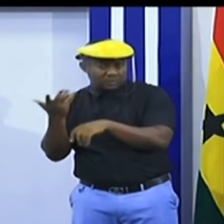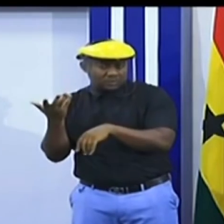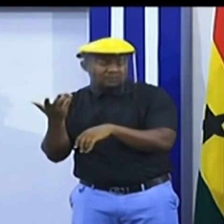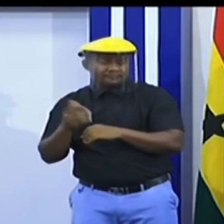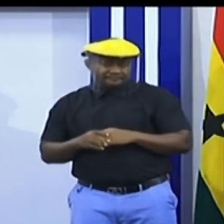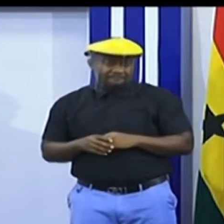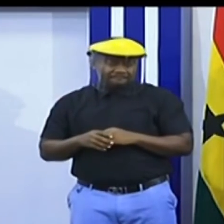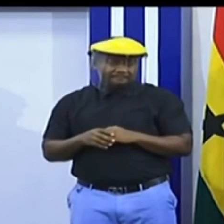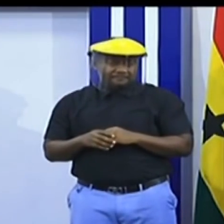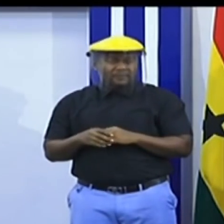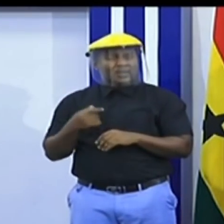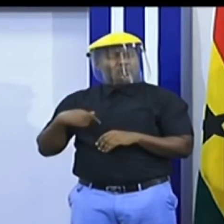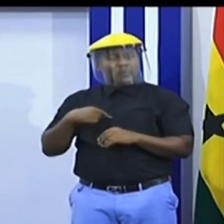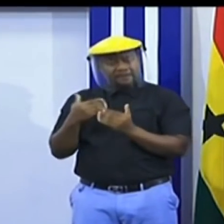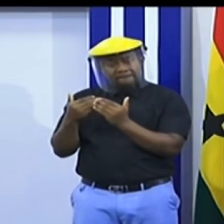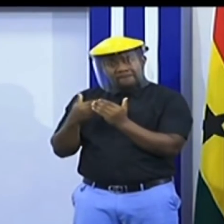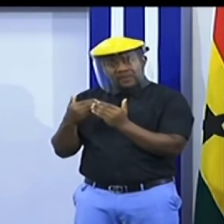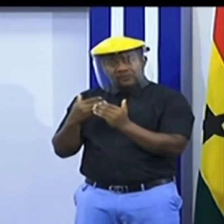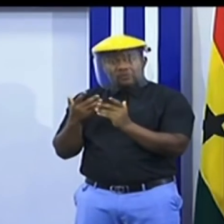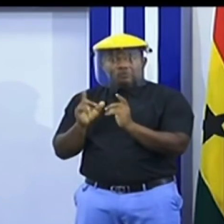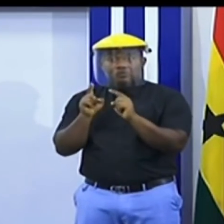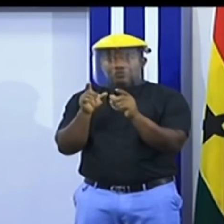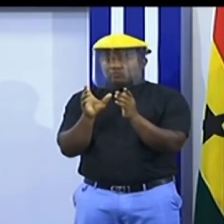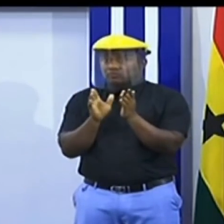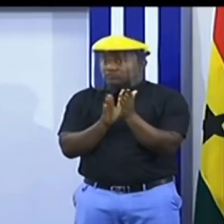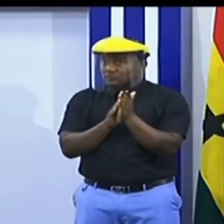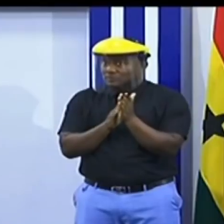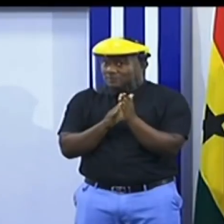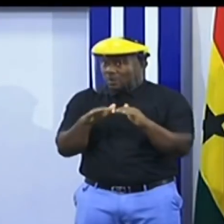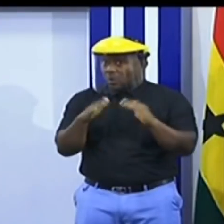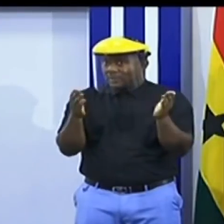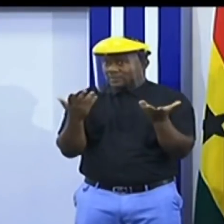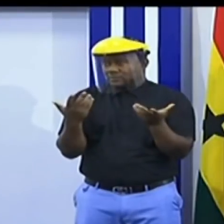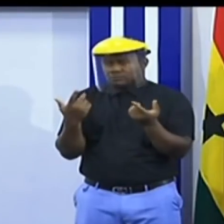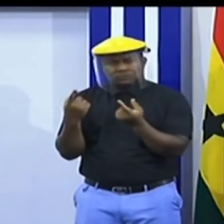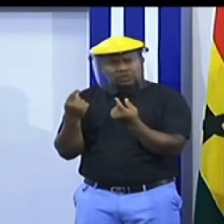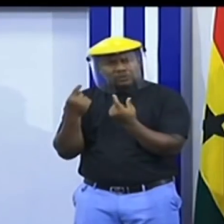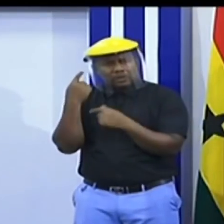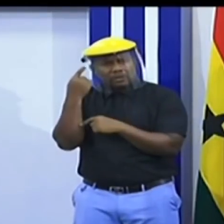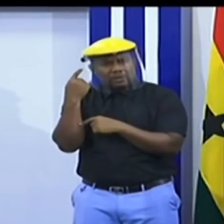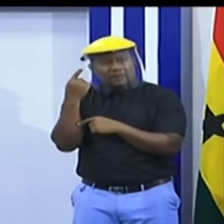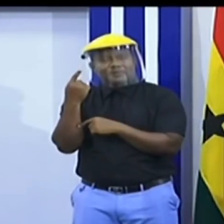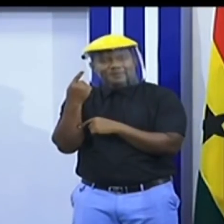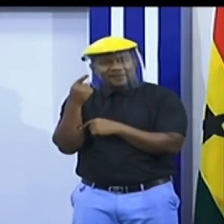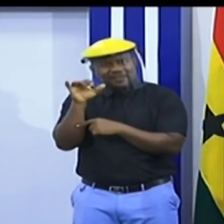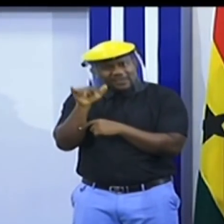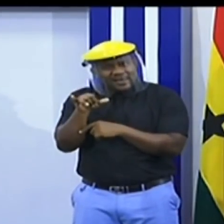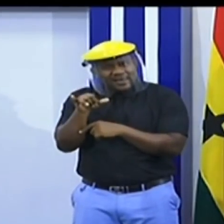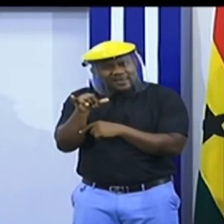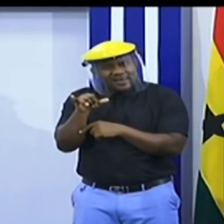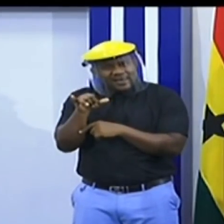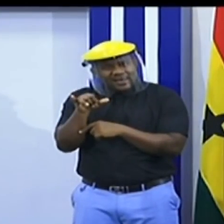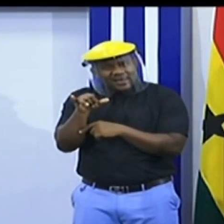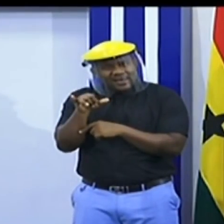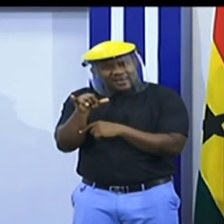to ease as much as we can and still protect as much as we can. And that's a conversation that we're inviting the nation to.